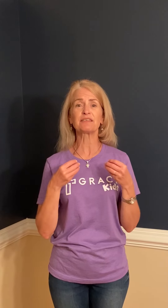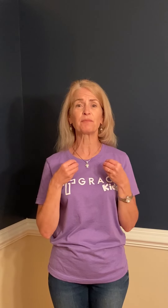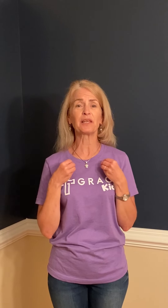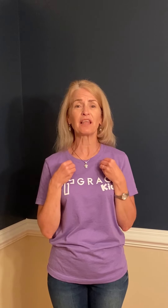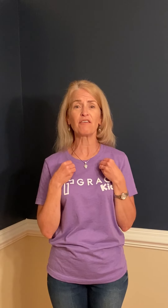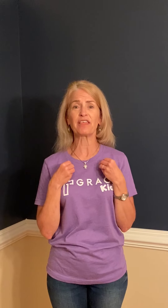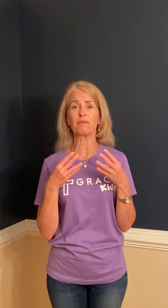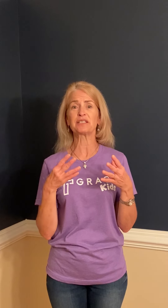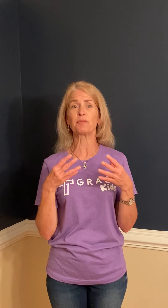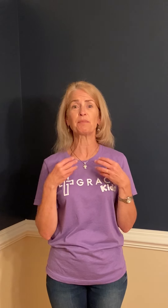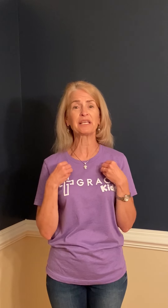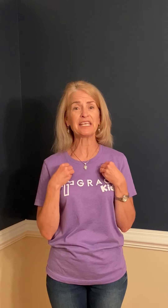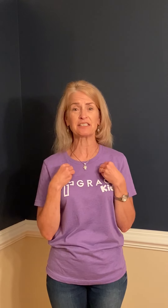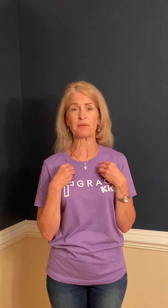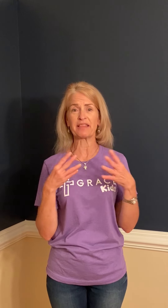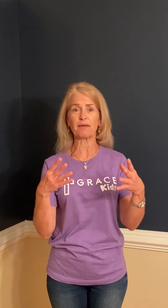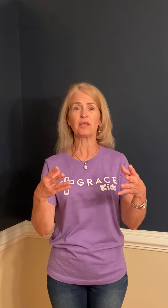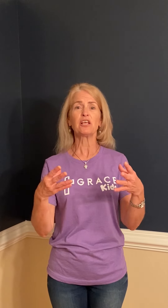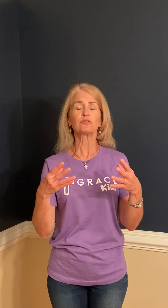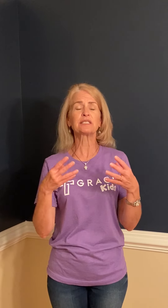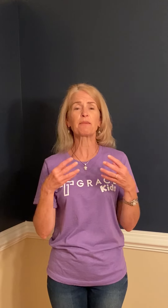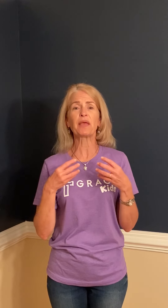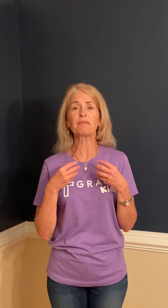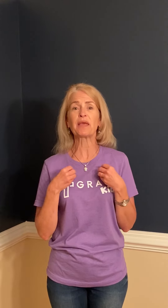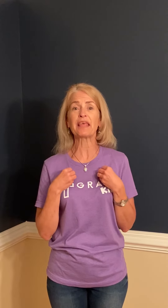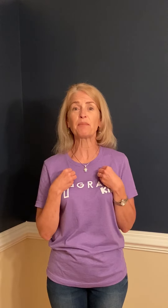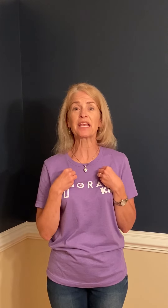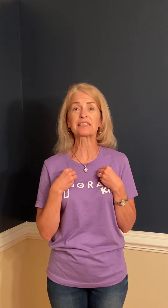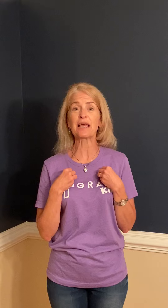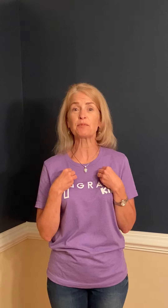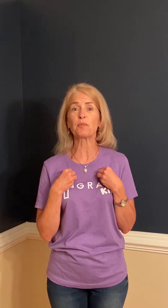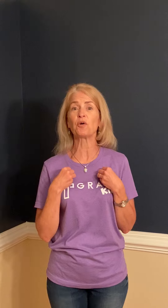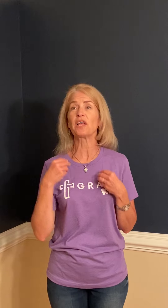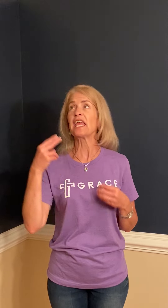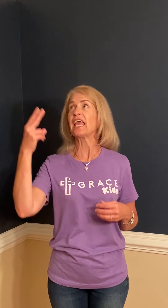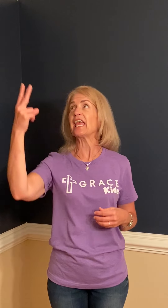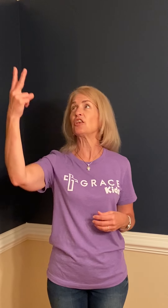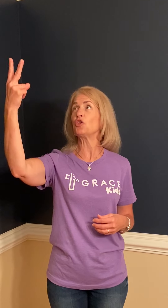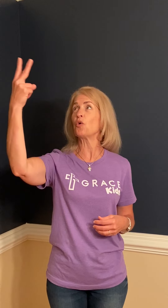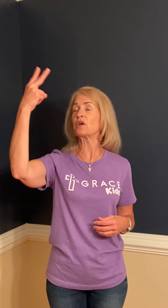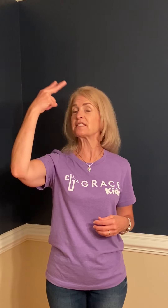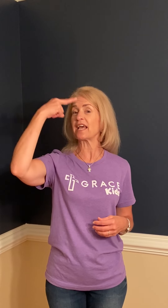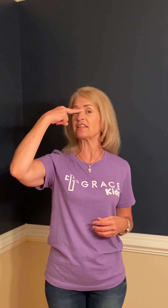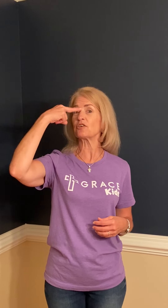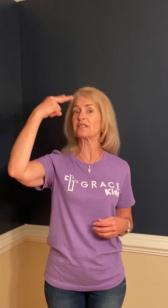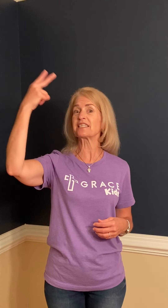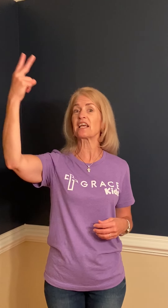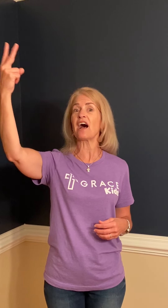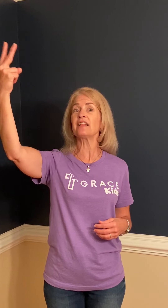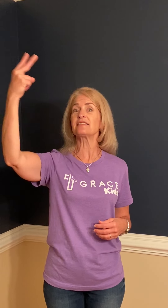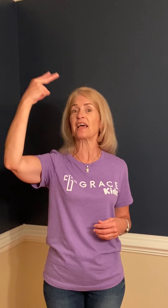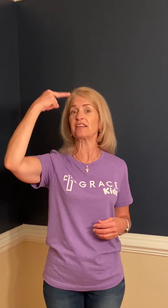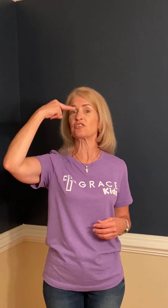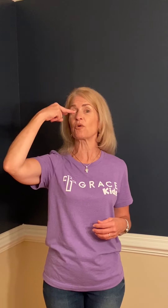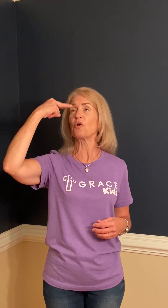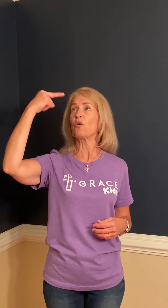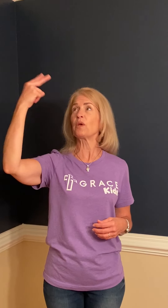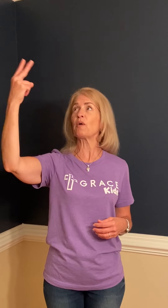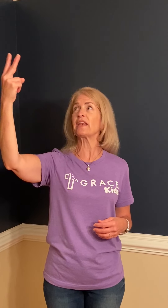to love them and to be pleased by them so we say may they be acceptable in your sight so it's god's sight so we want